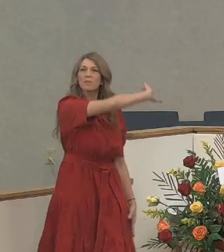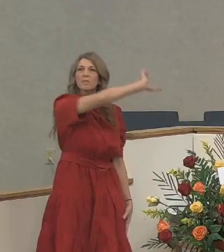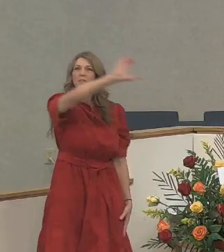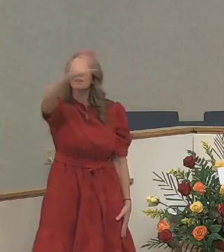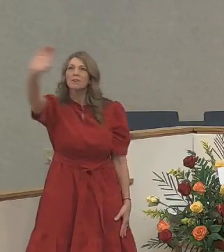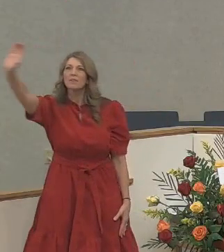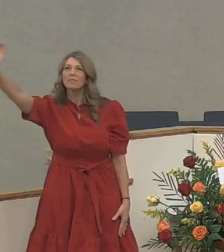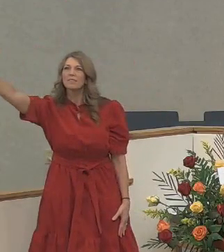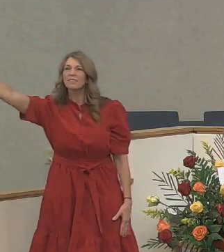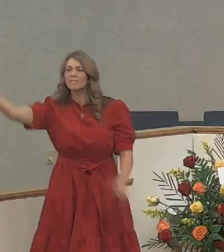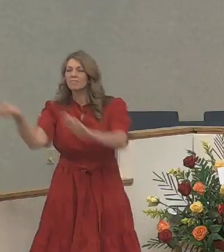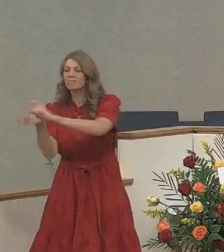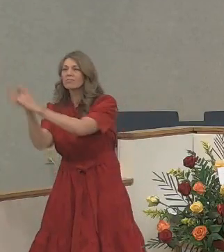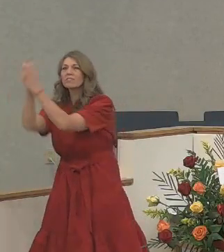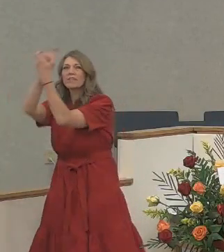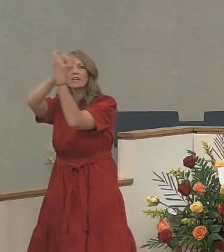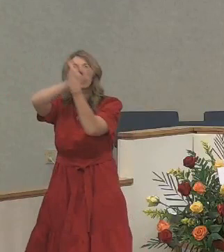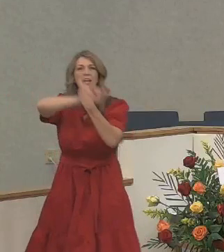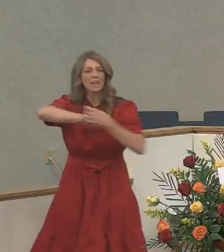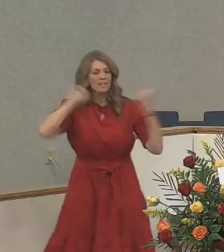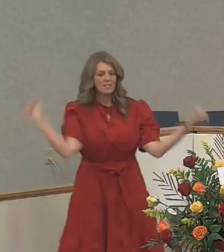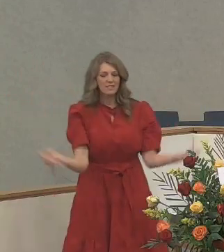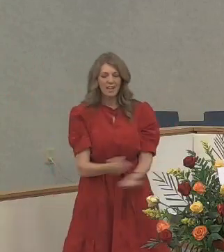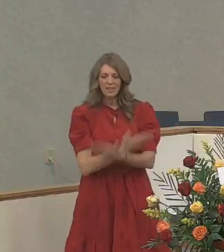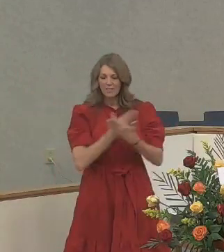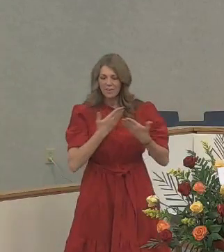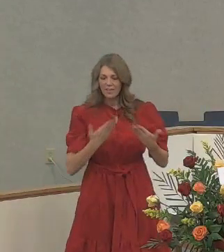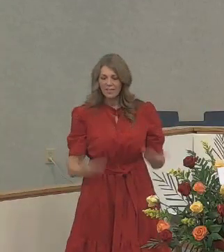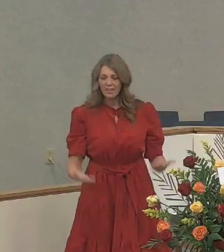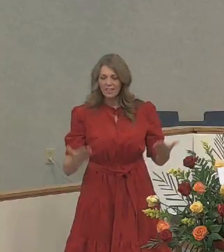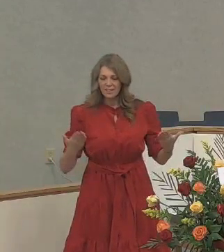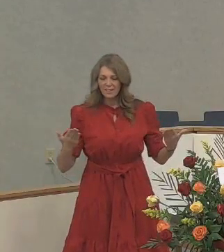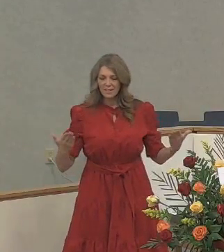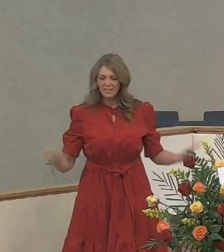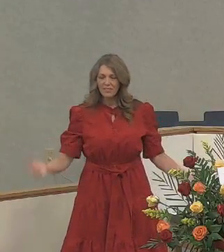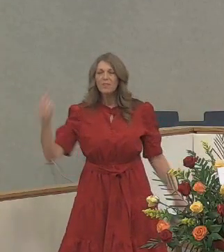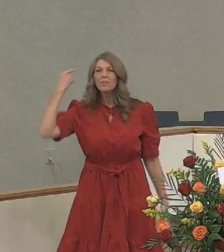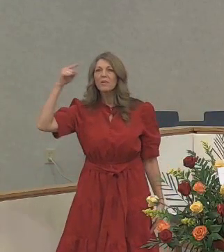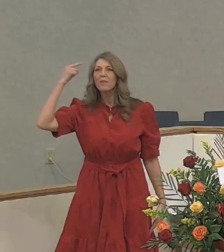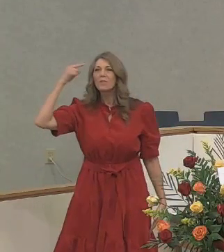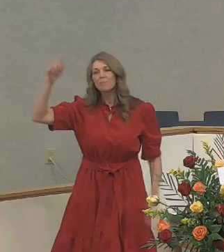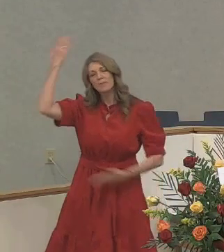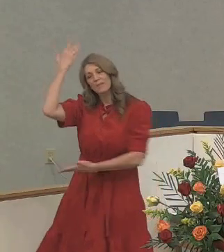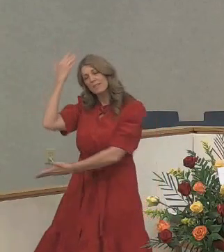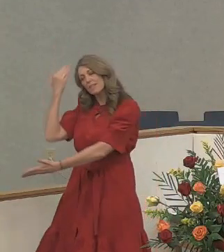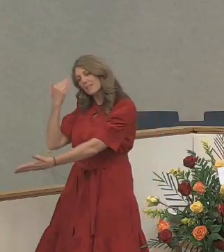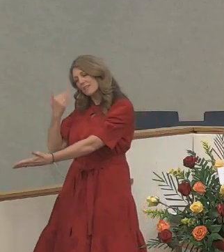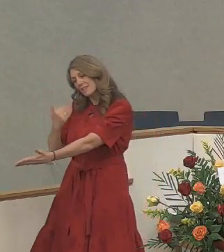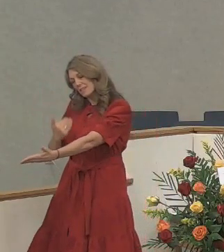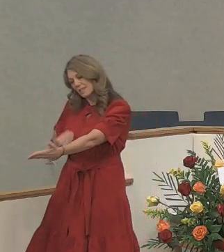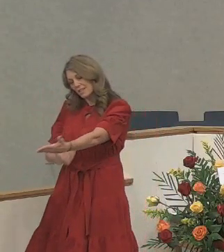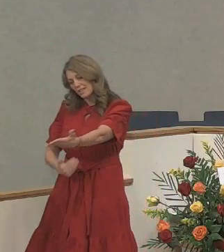for the cross made a difference for me.